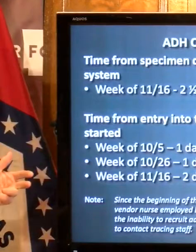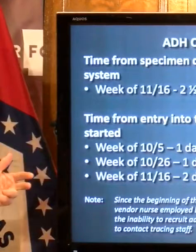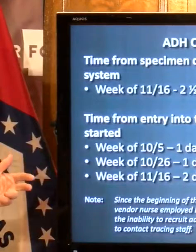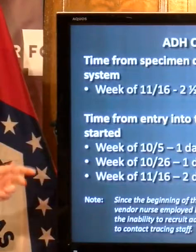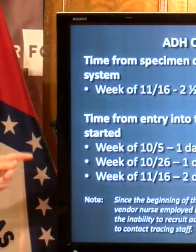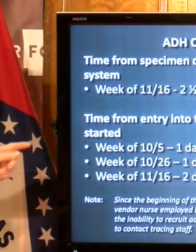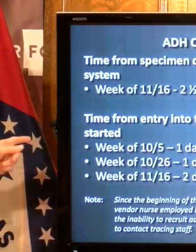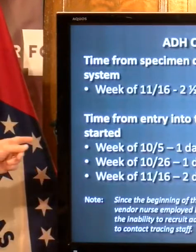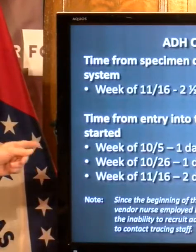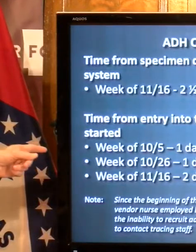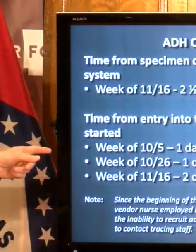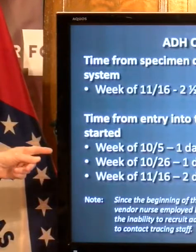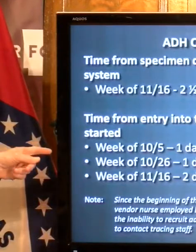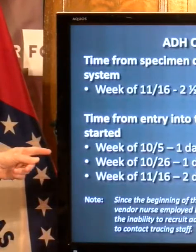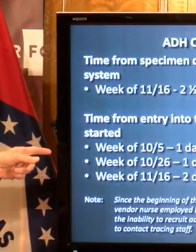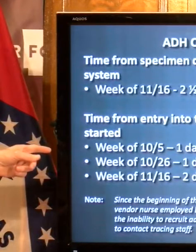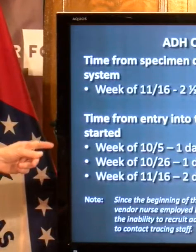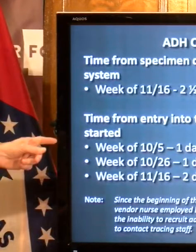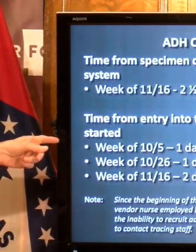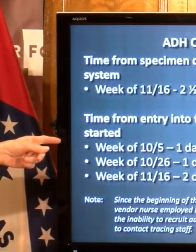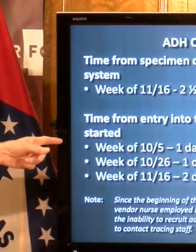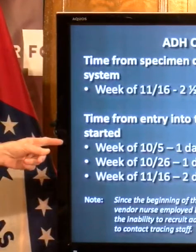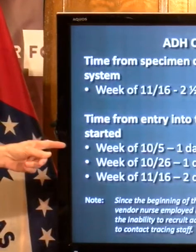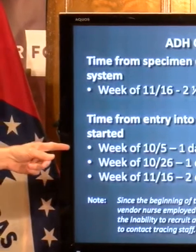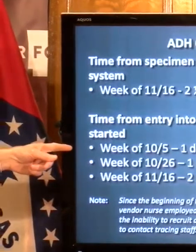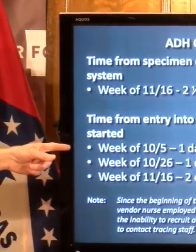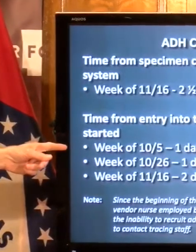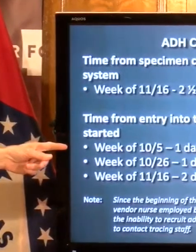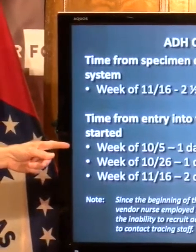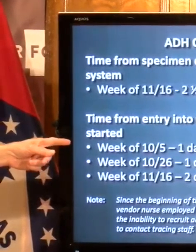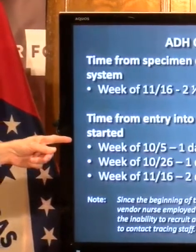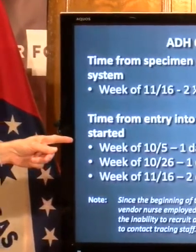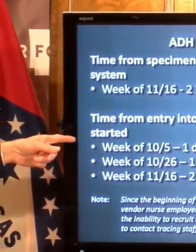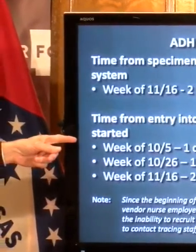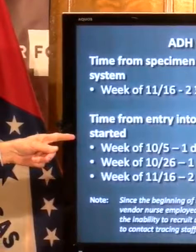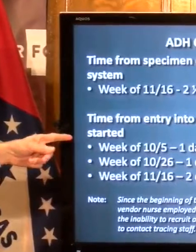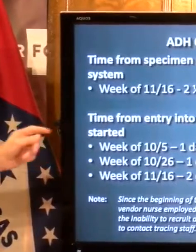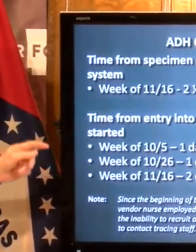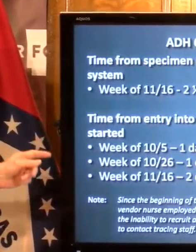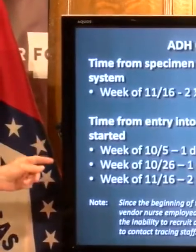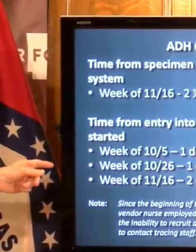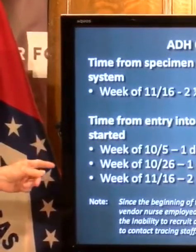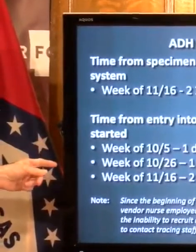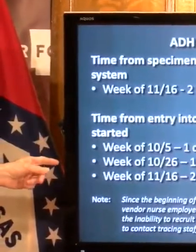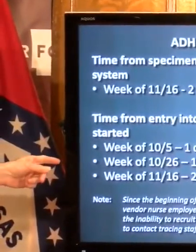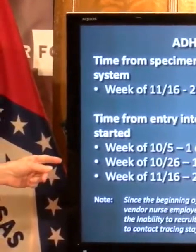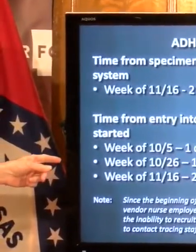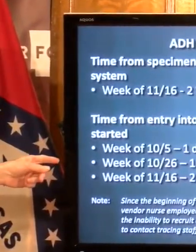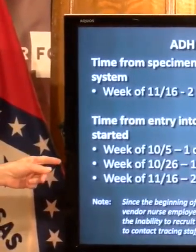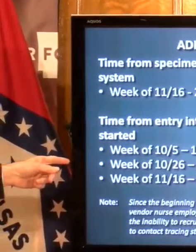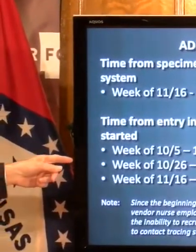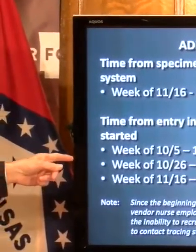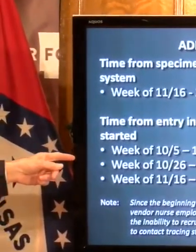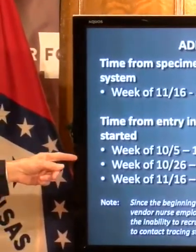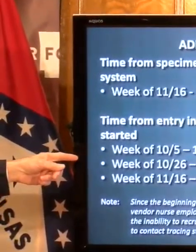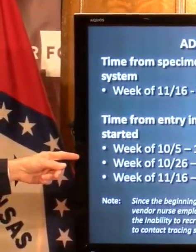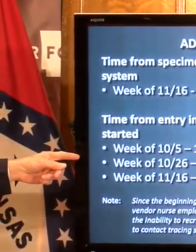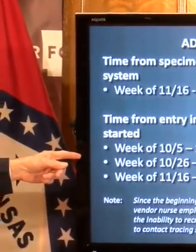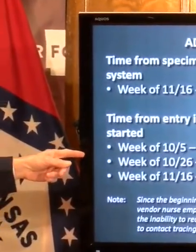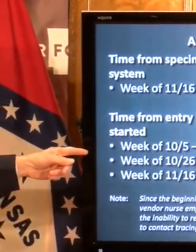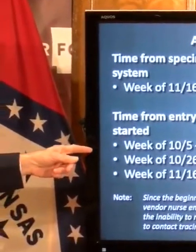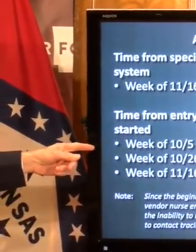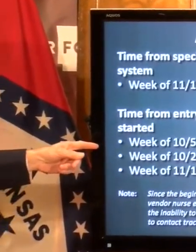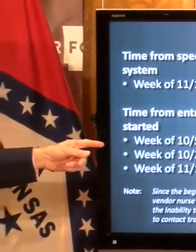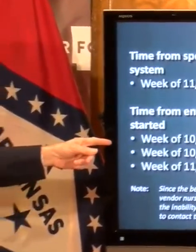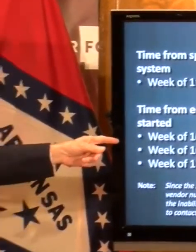the first call. That is the week of October 5th. It was 1 day and 1 hour. In October